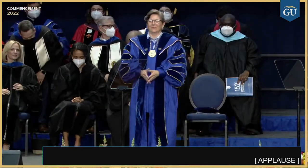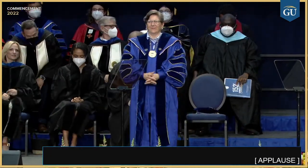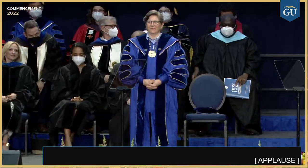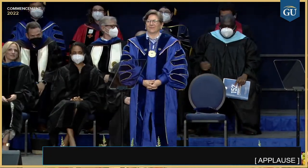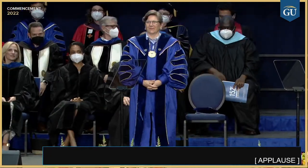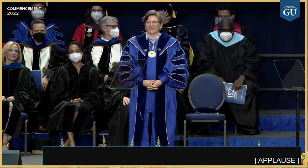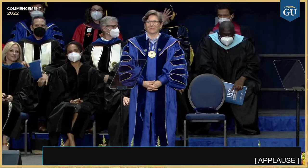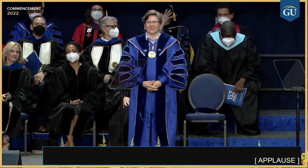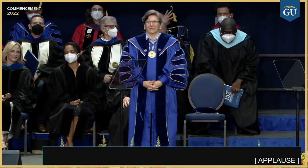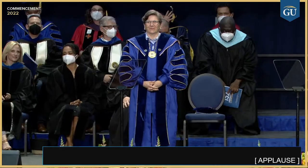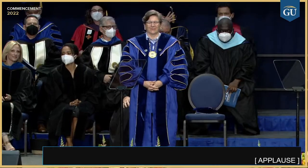Please be seated.